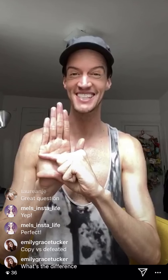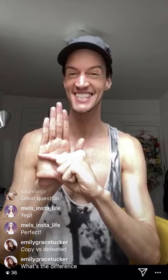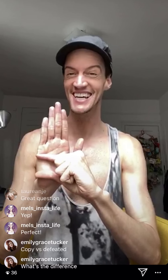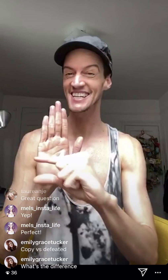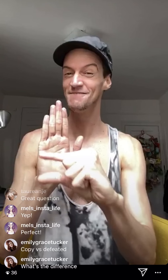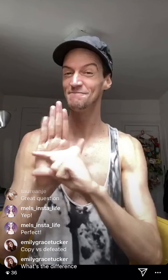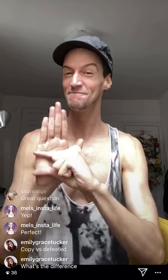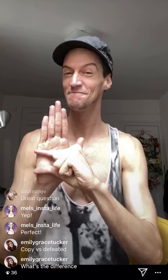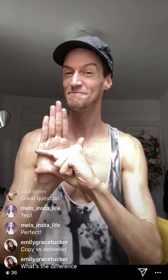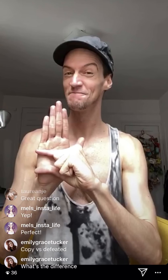sign?